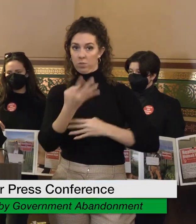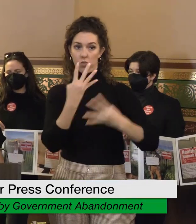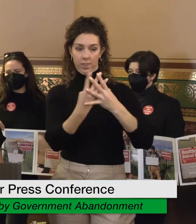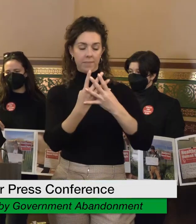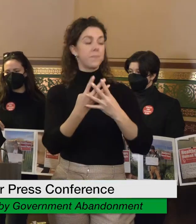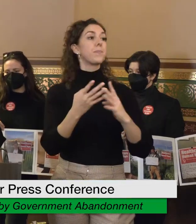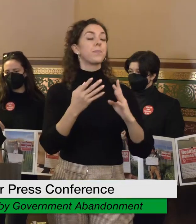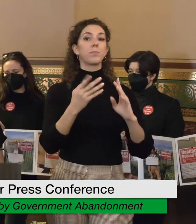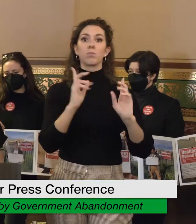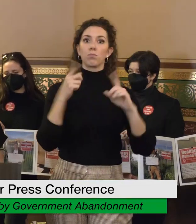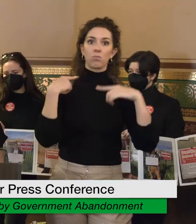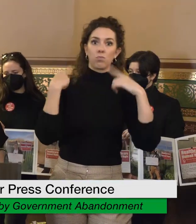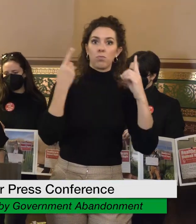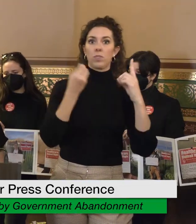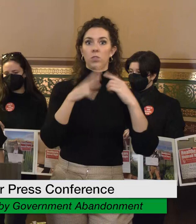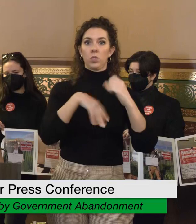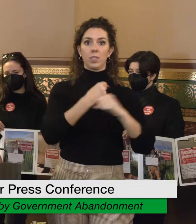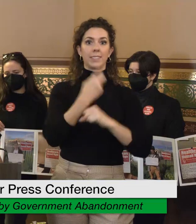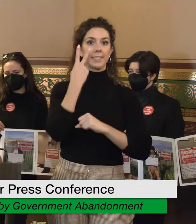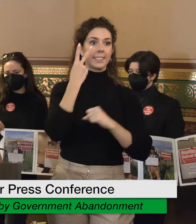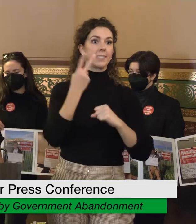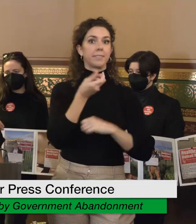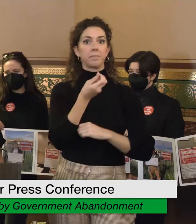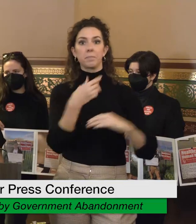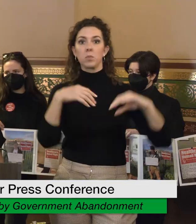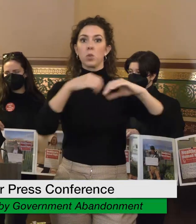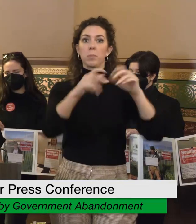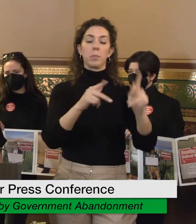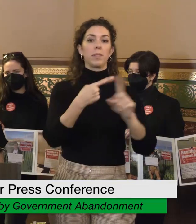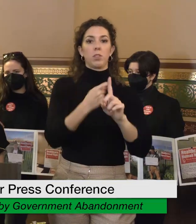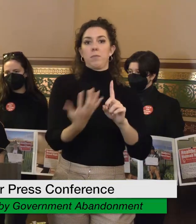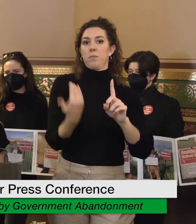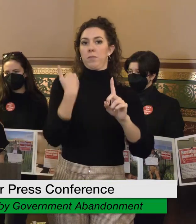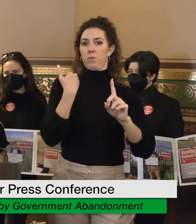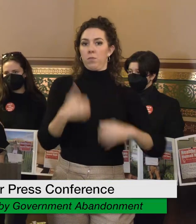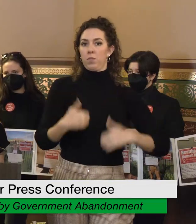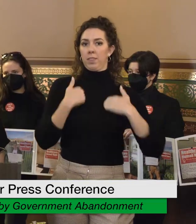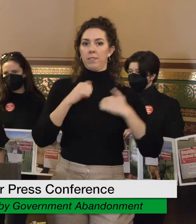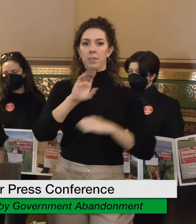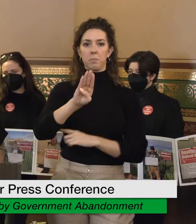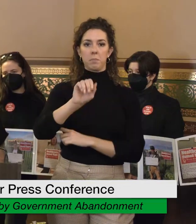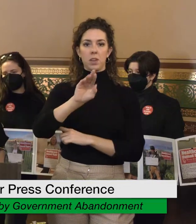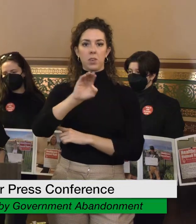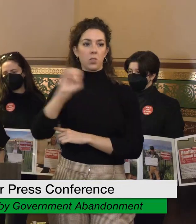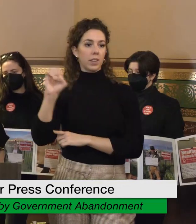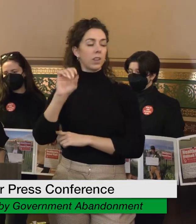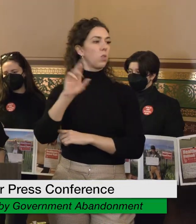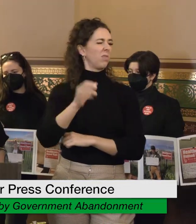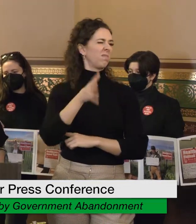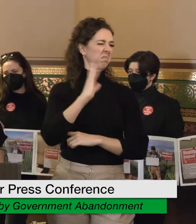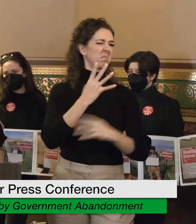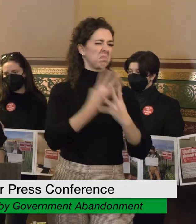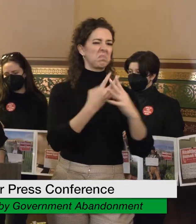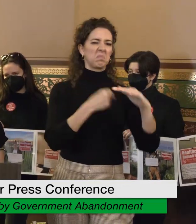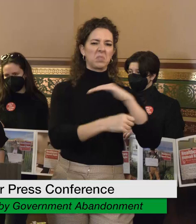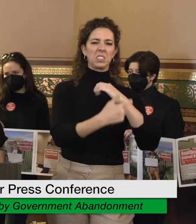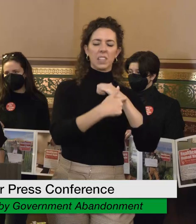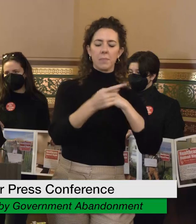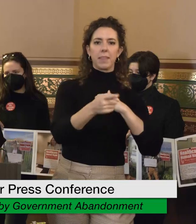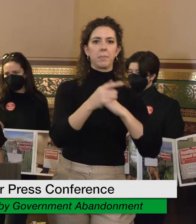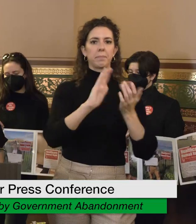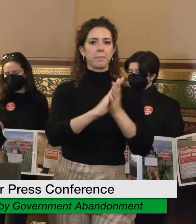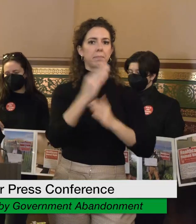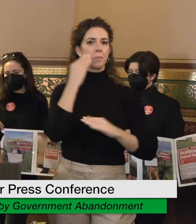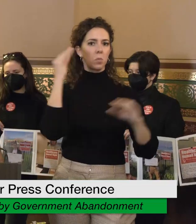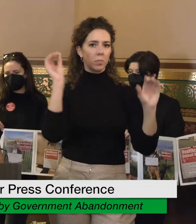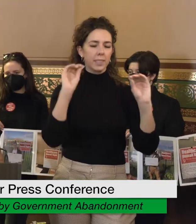couple of years, I've seen more and more people I know from when I lived in Barrie or from being incarcerated, homeless on the streets with no place to go.